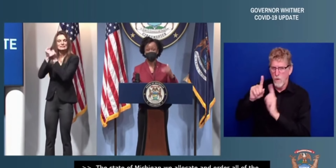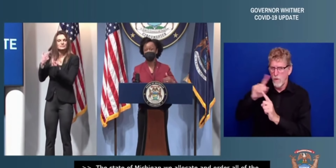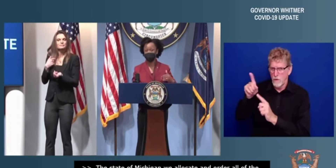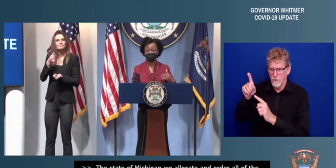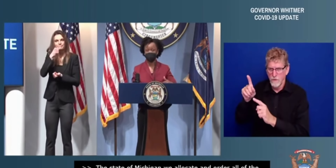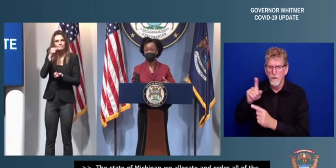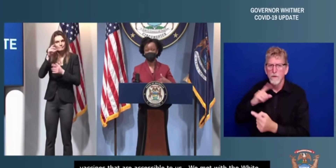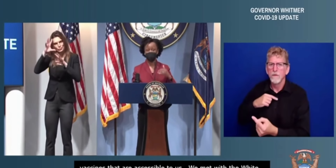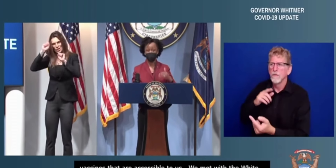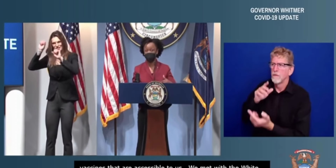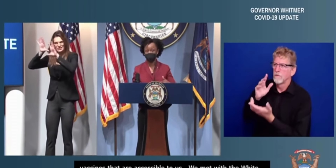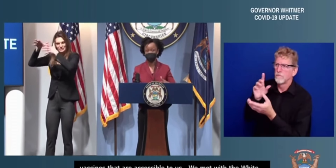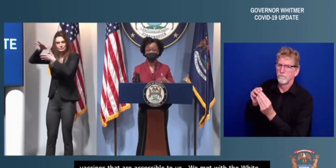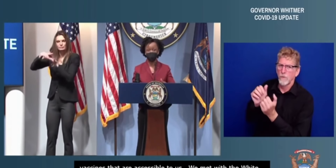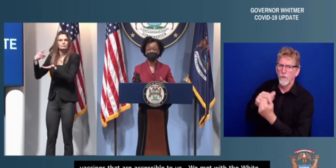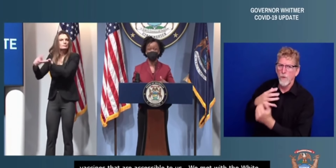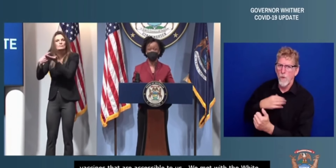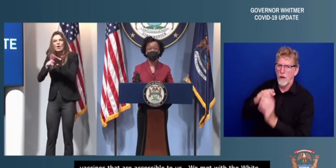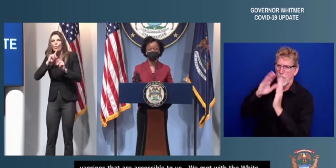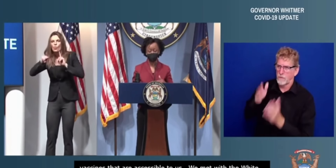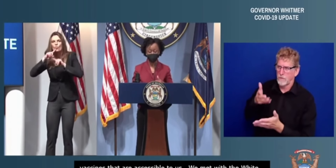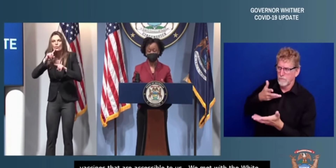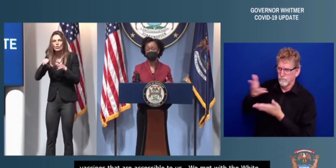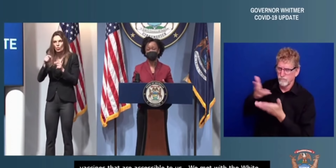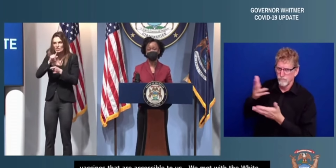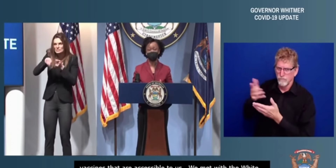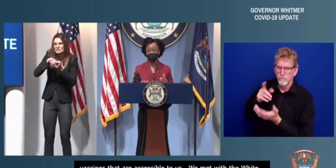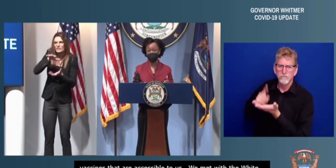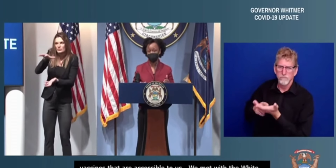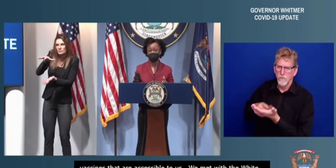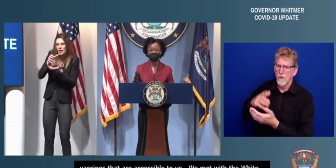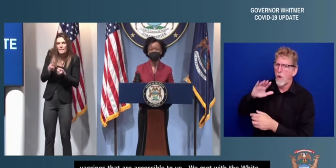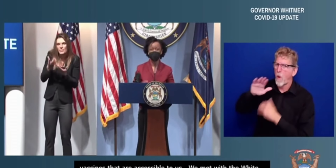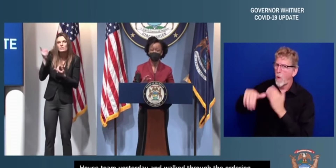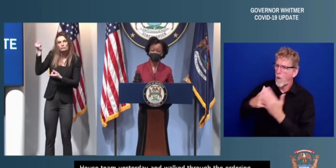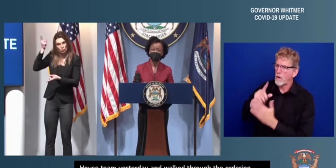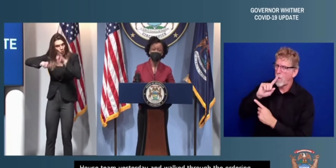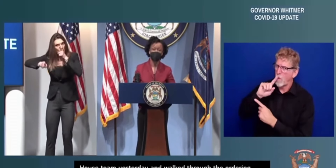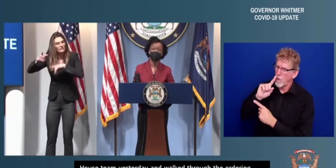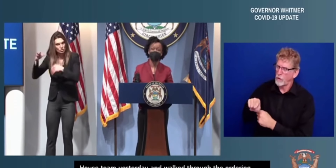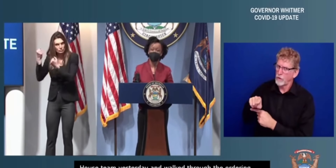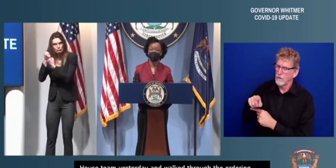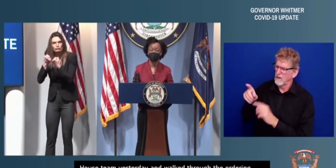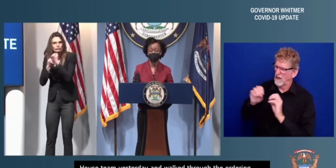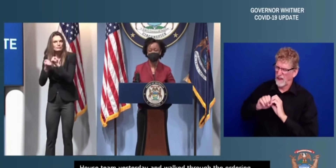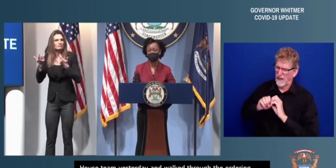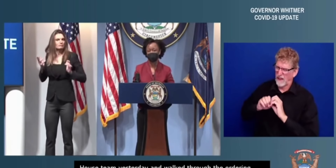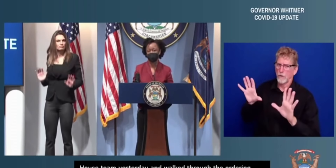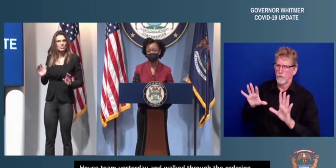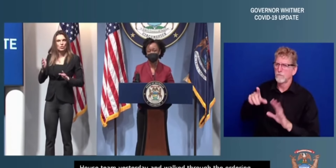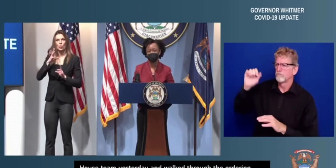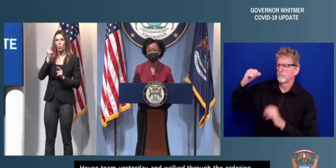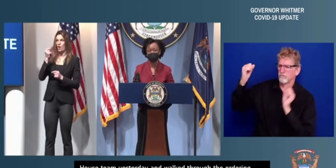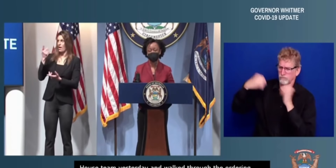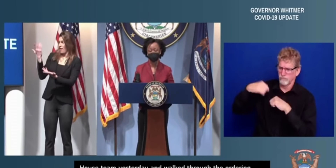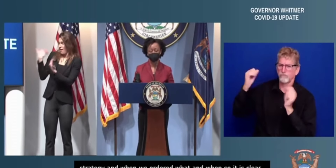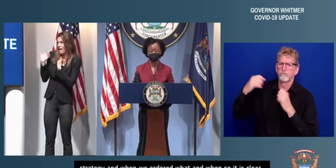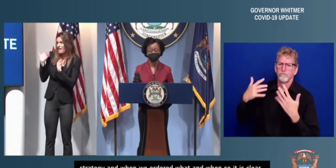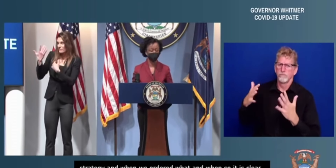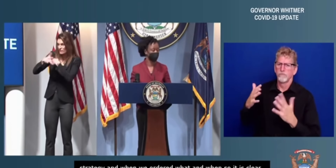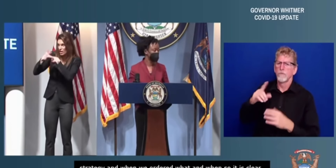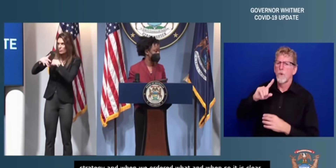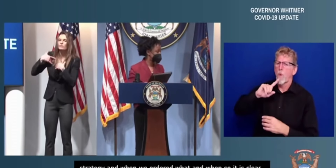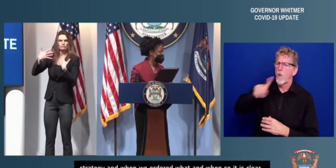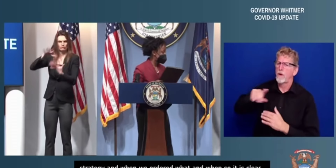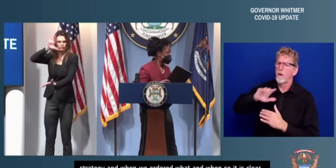entire ordering strategy and when we ordered what and when. So it is very clear, and they agreed with us, that we are ordering all of the vaccines that are available to us.